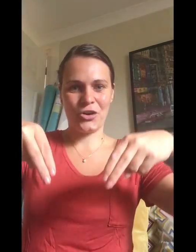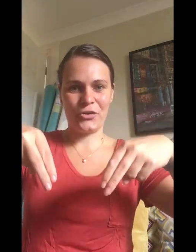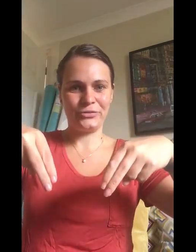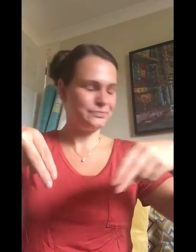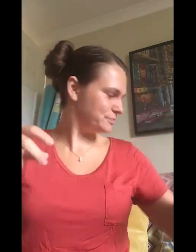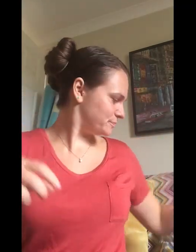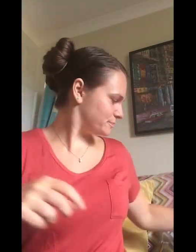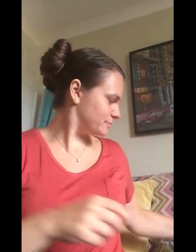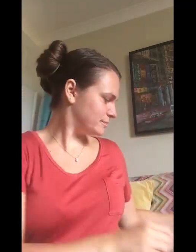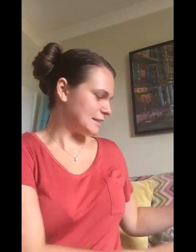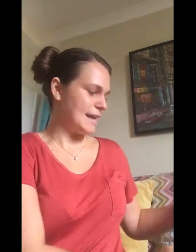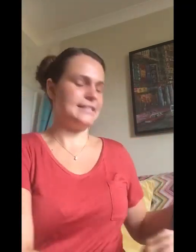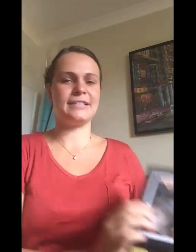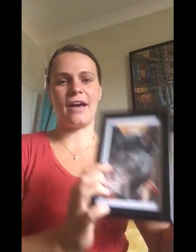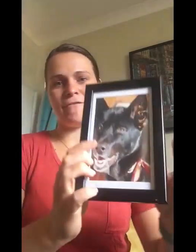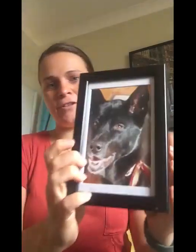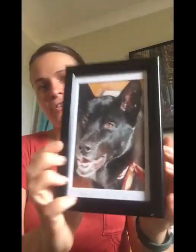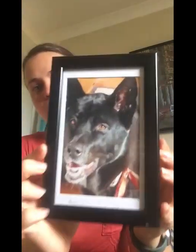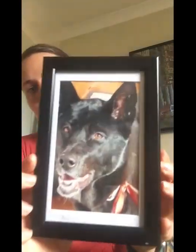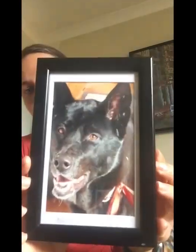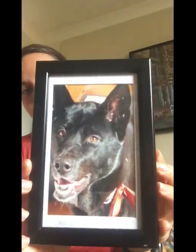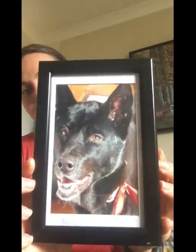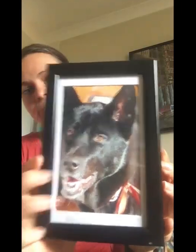Dog. So that is the sign for dog.